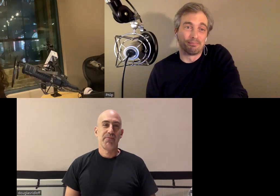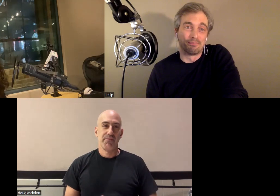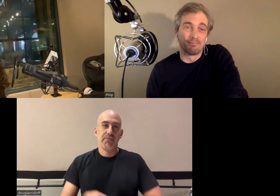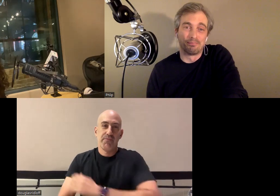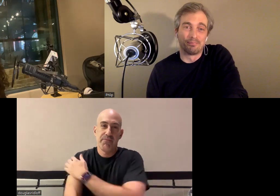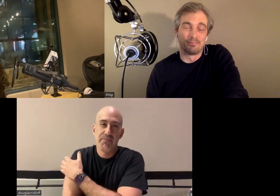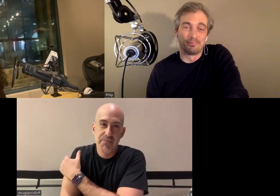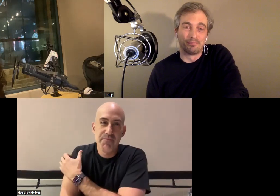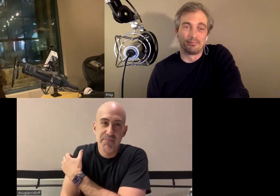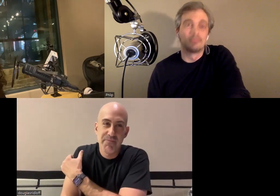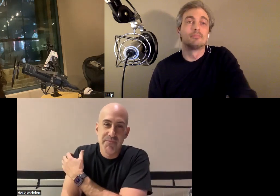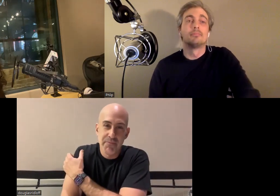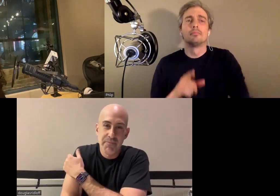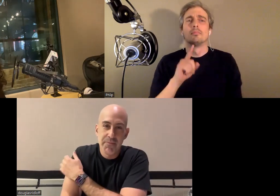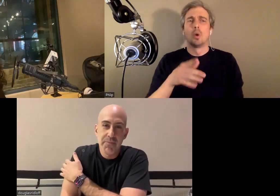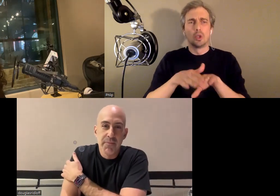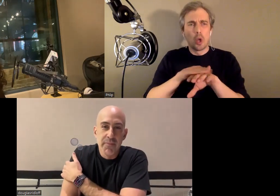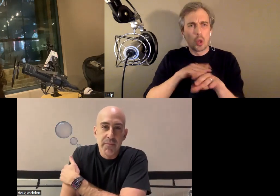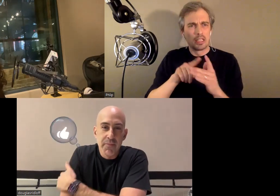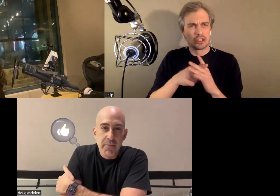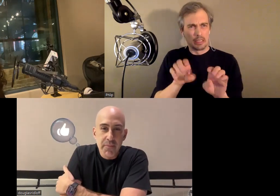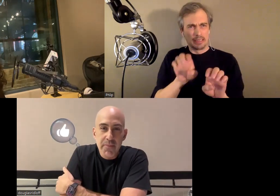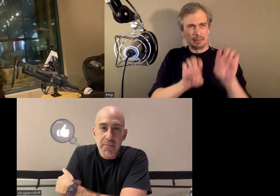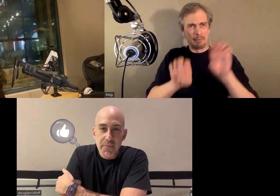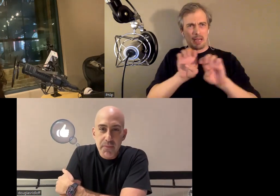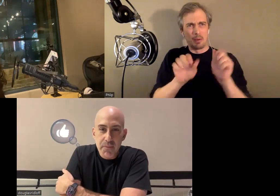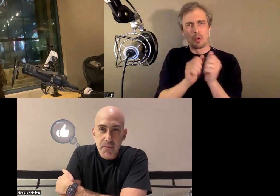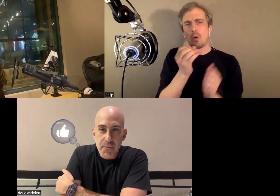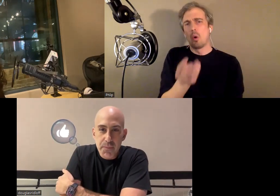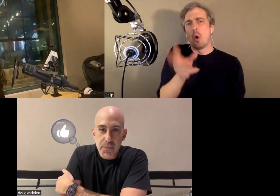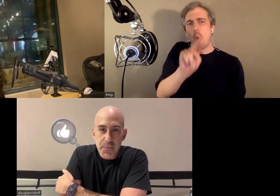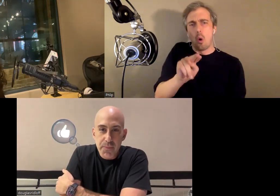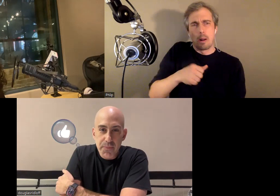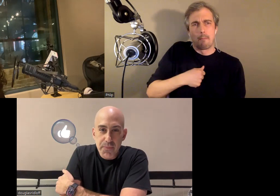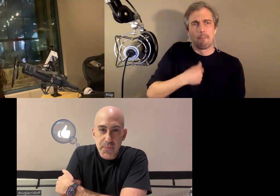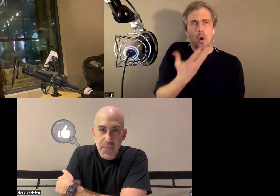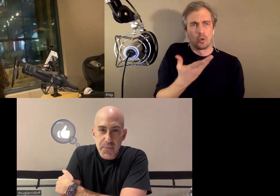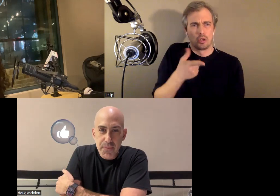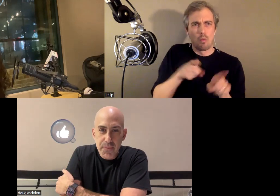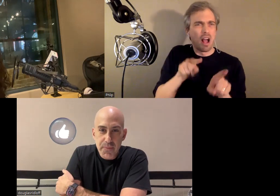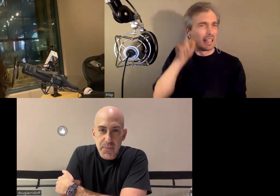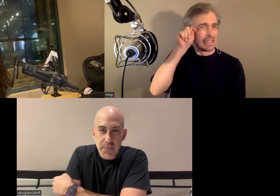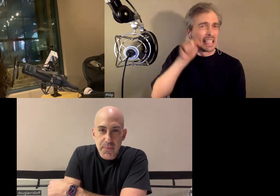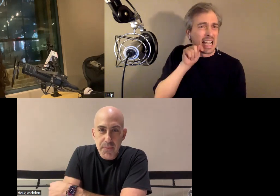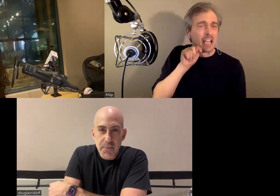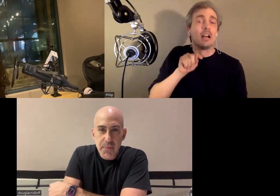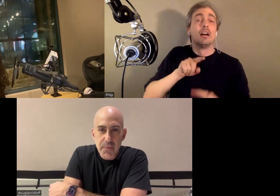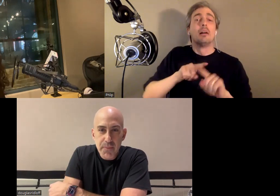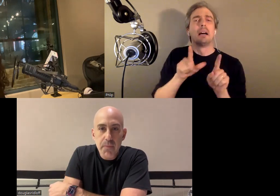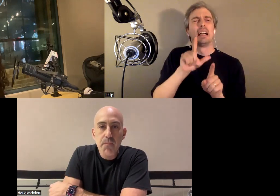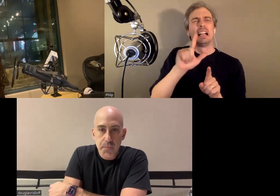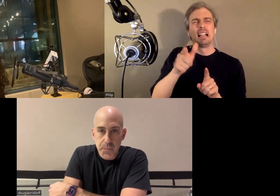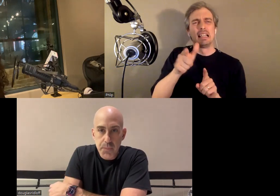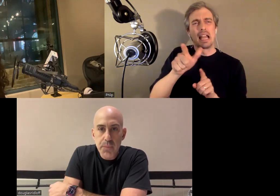There you go. You slowly started experimenting with your own poetry as a teen, but it wasn't until you were in your late 20s that you first got